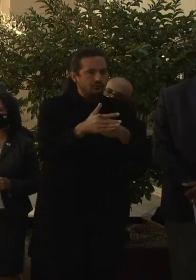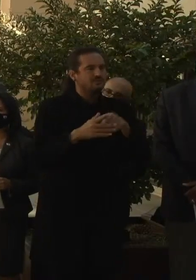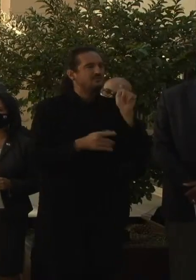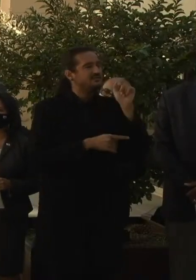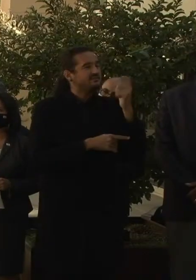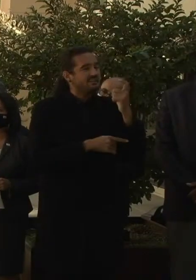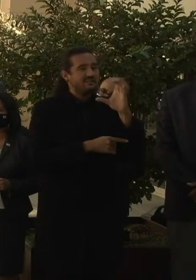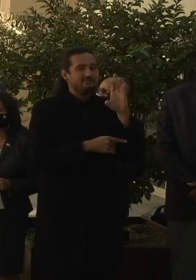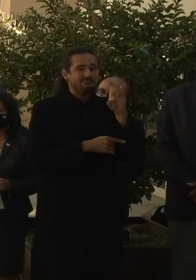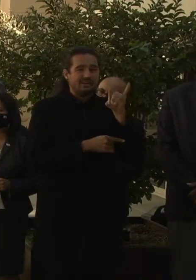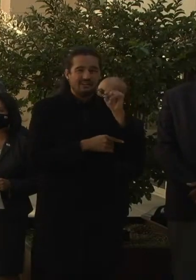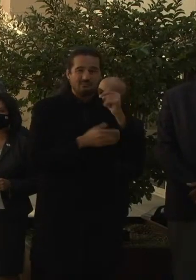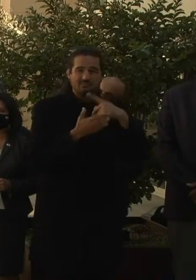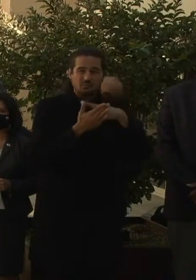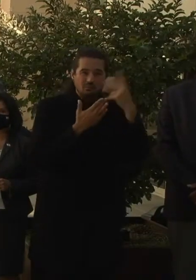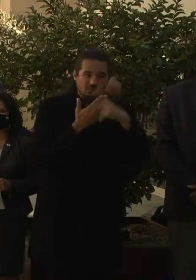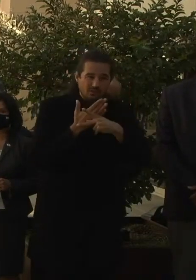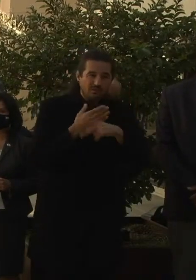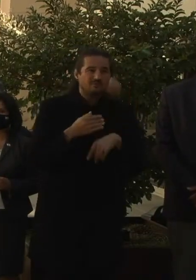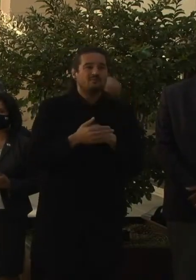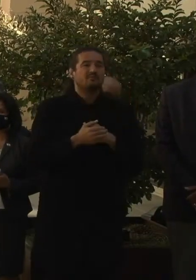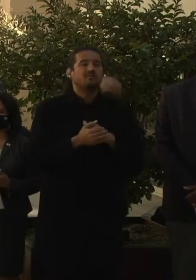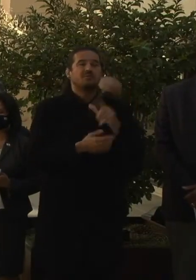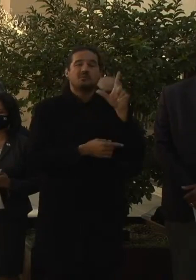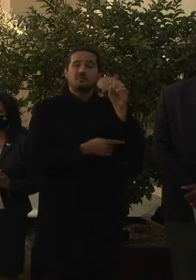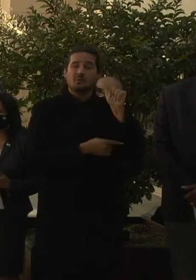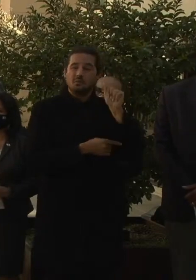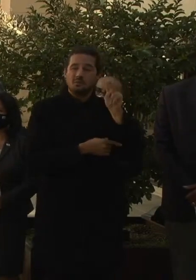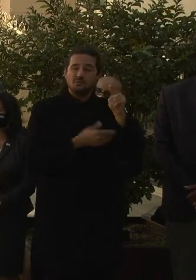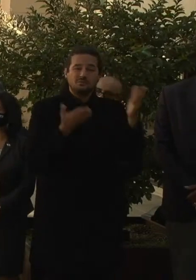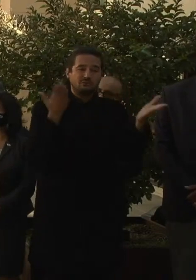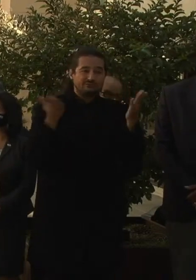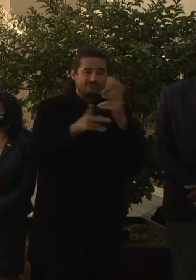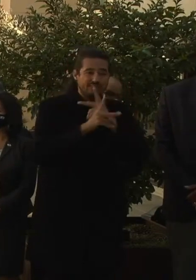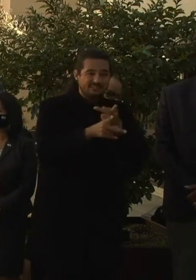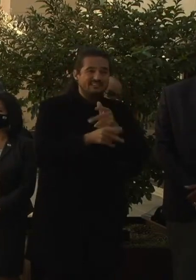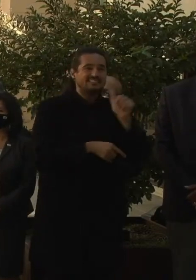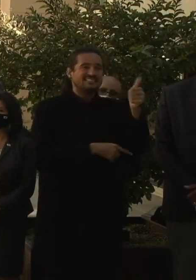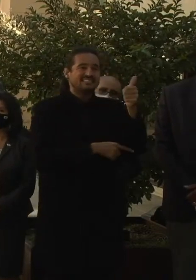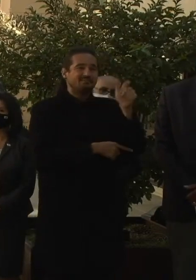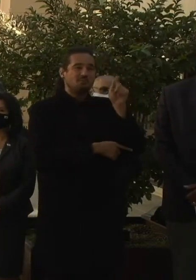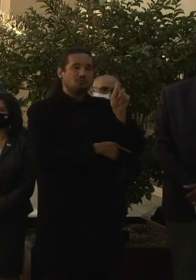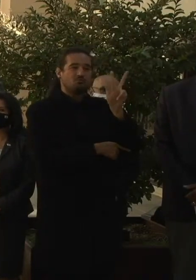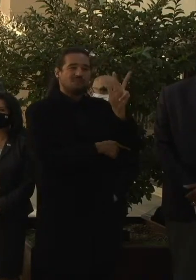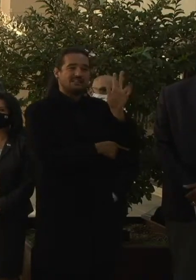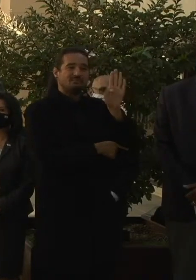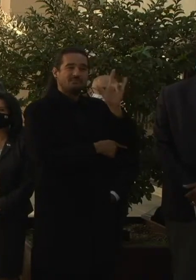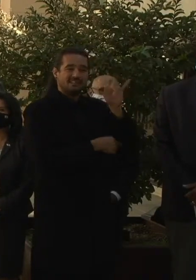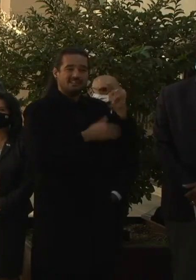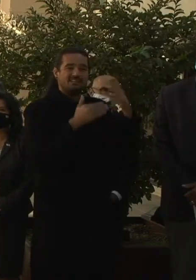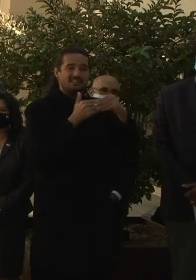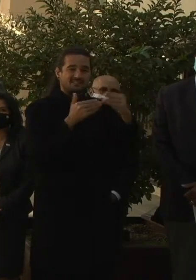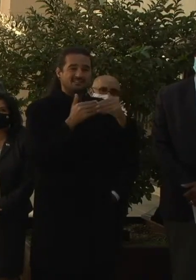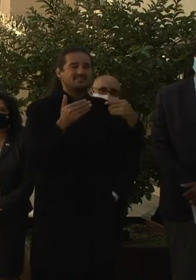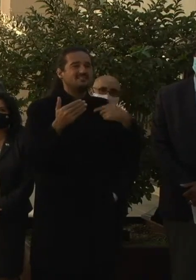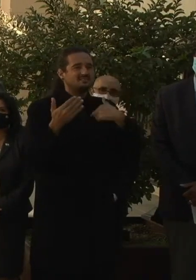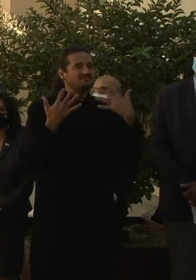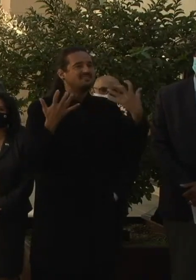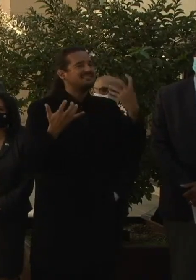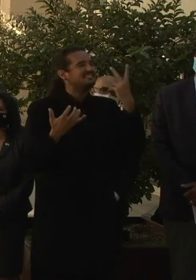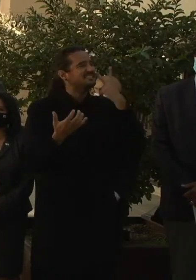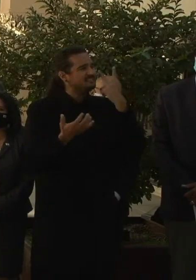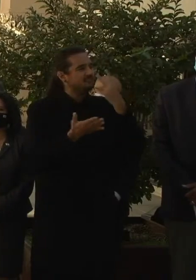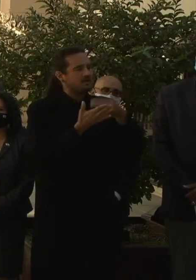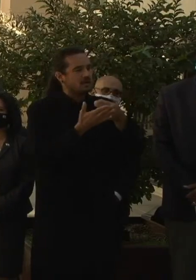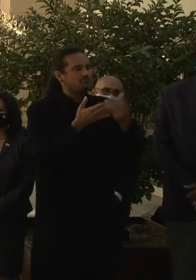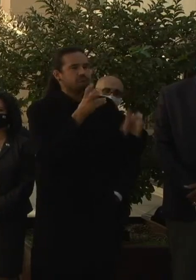again, $10.3 billion. I'd like to see those dollars continue to increase. And as long as I have the privilege of being in